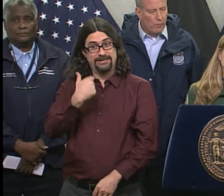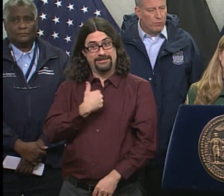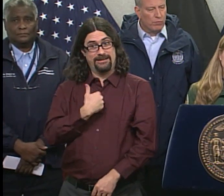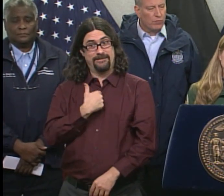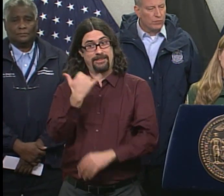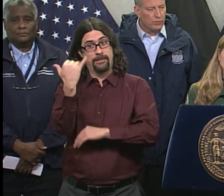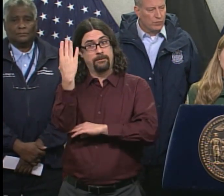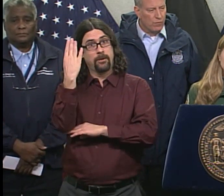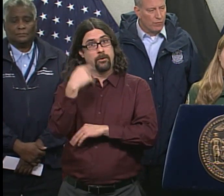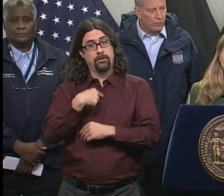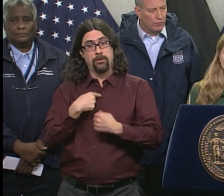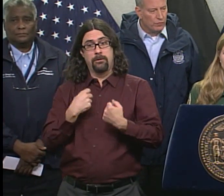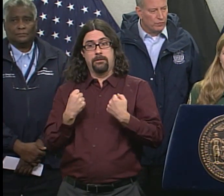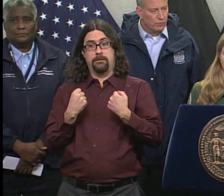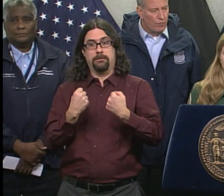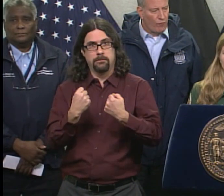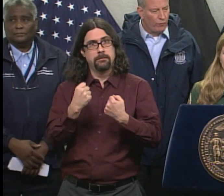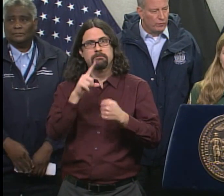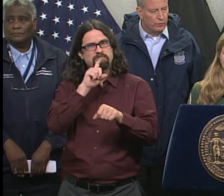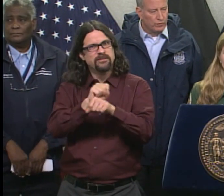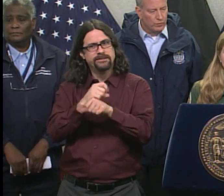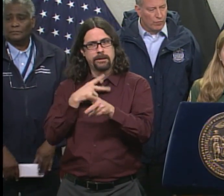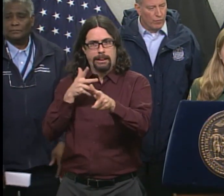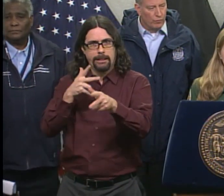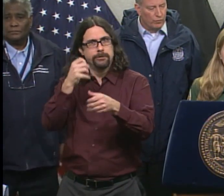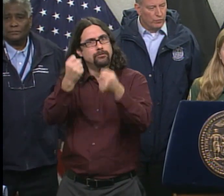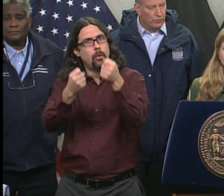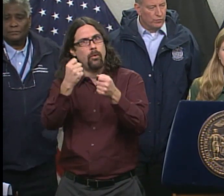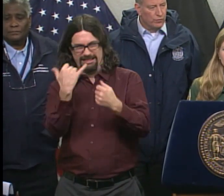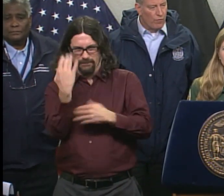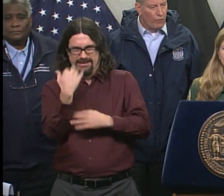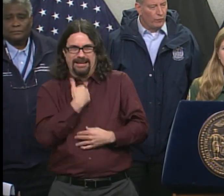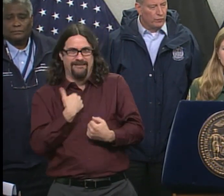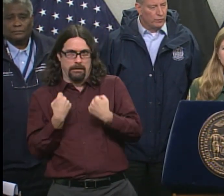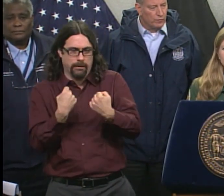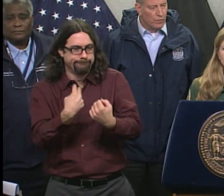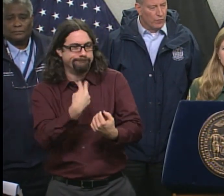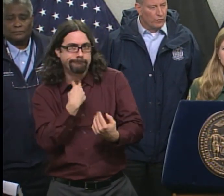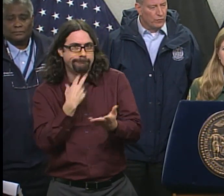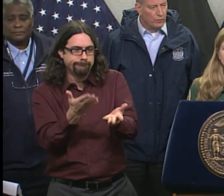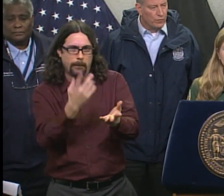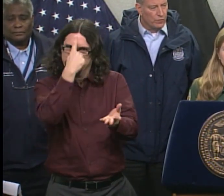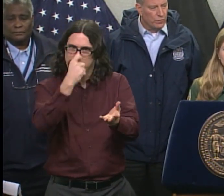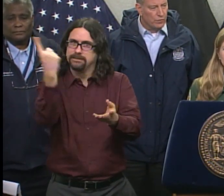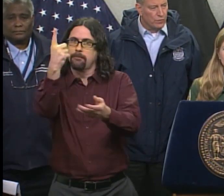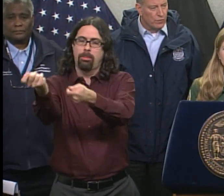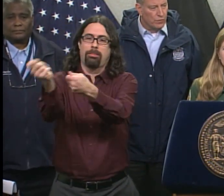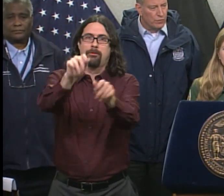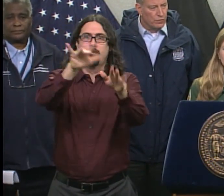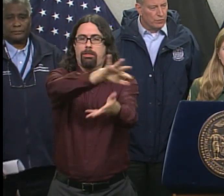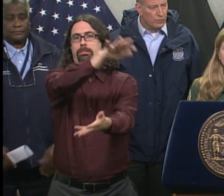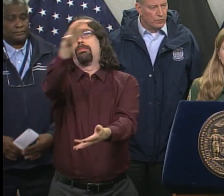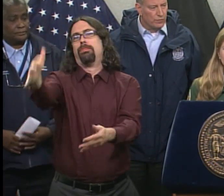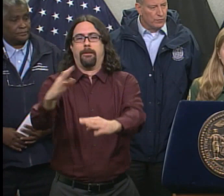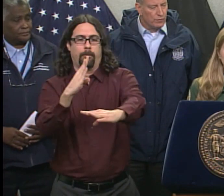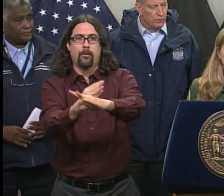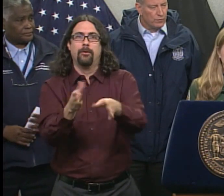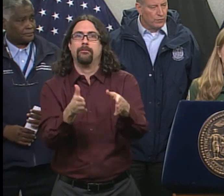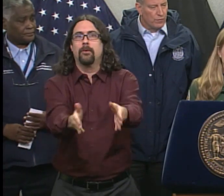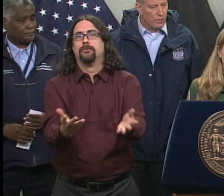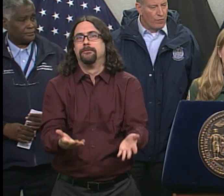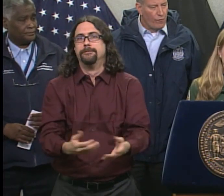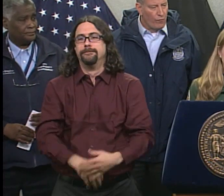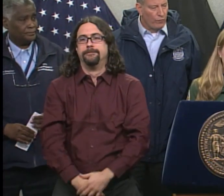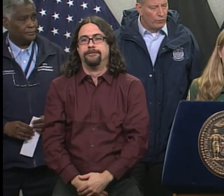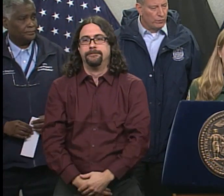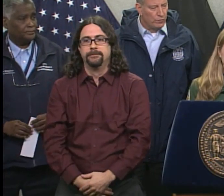It was extraordinarily helpful to the department as we made our way around the city, and I think in certain areas it's really made it so that we can move faster. I mean, I